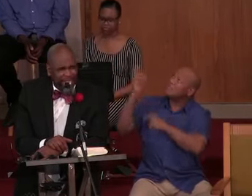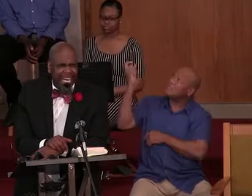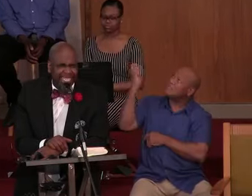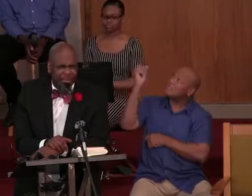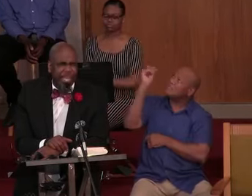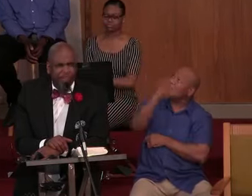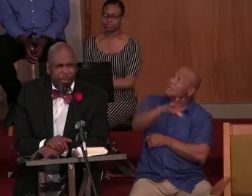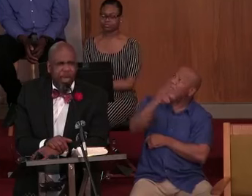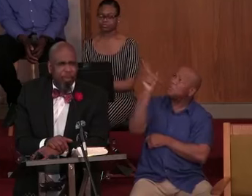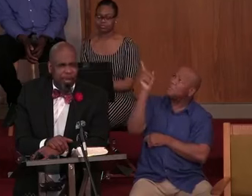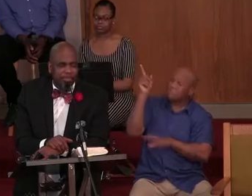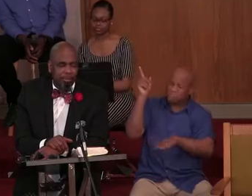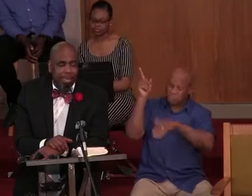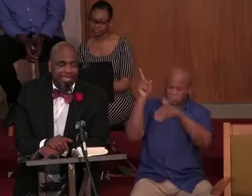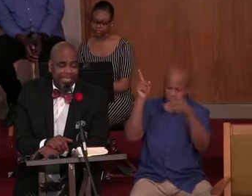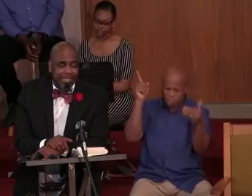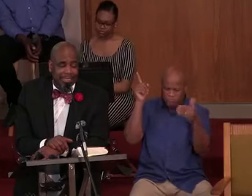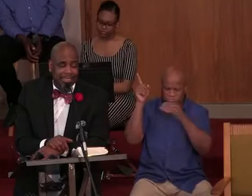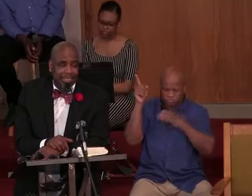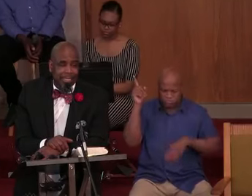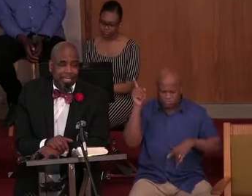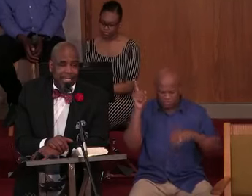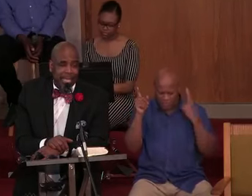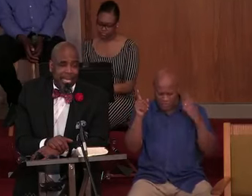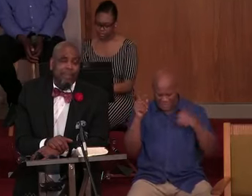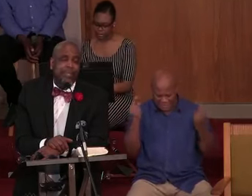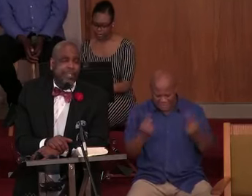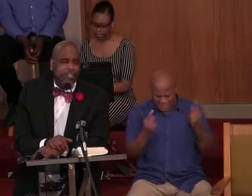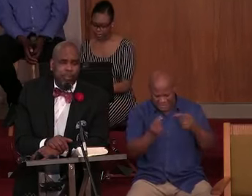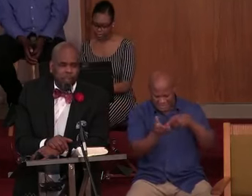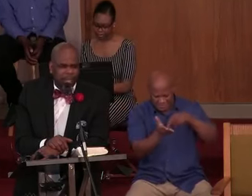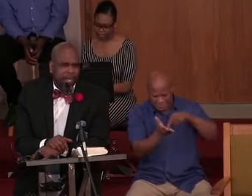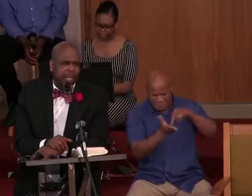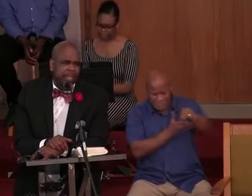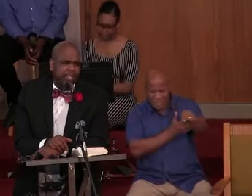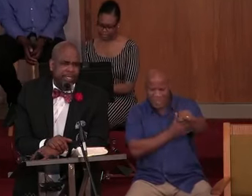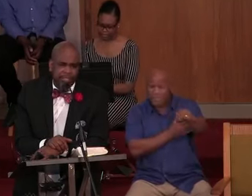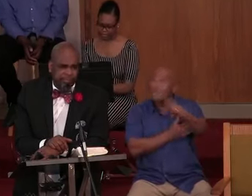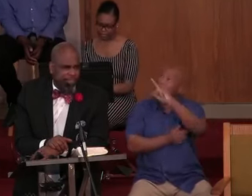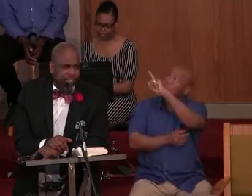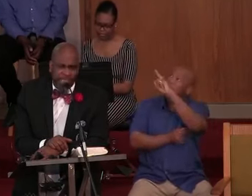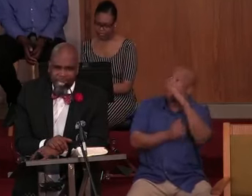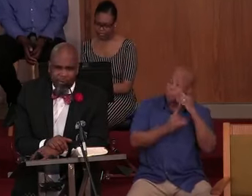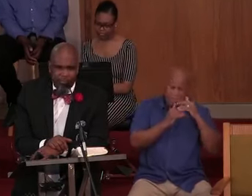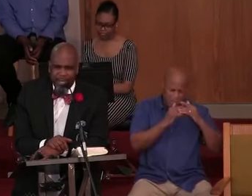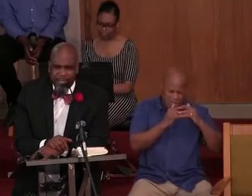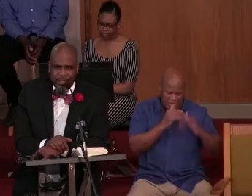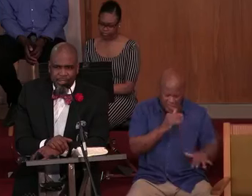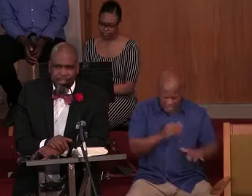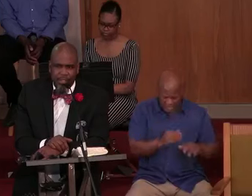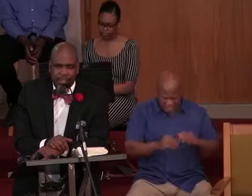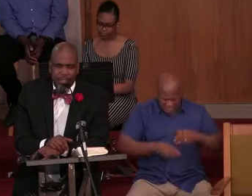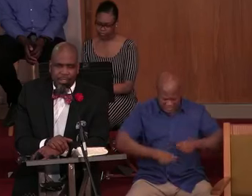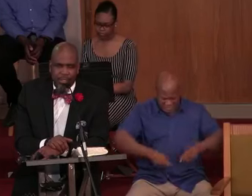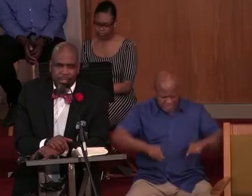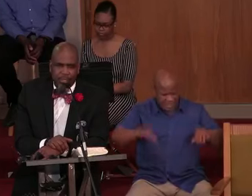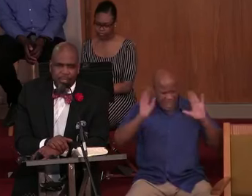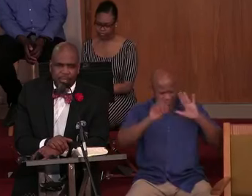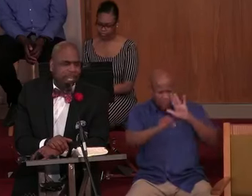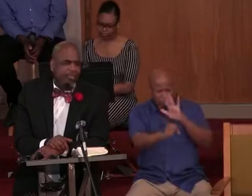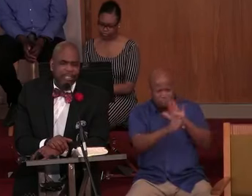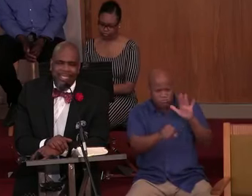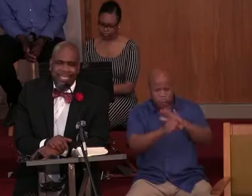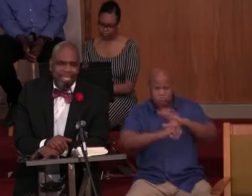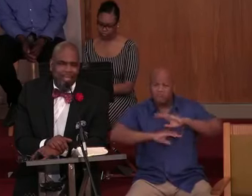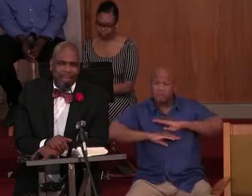you died to pay the price for my sins. I believe that your blood is a sufficient sacrifice